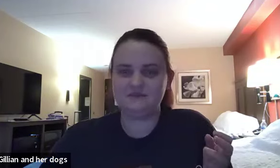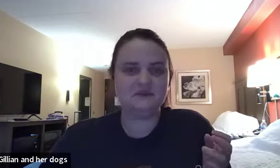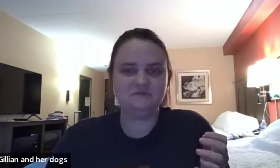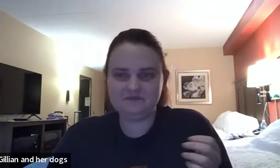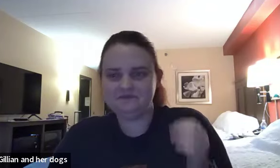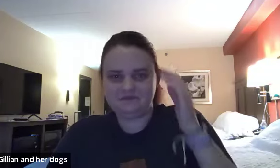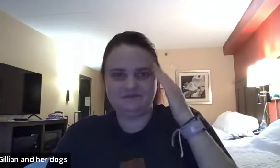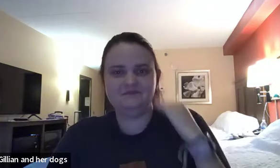me.